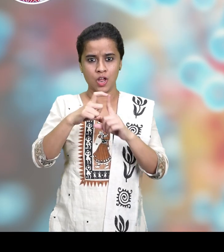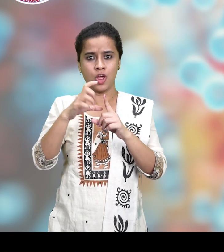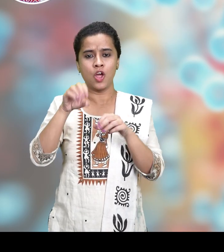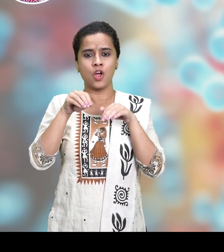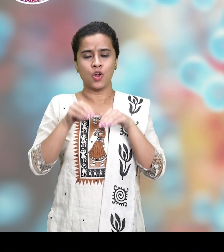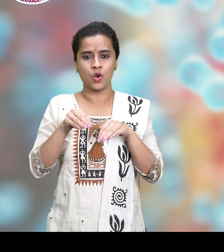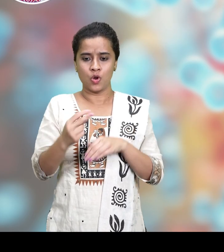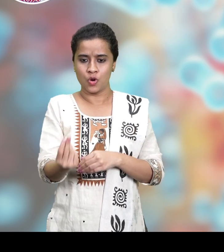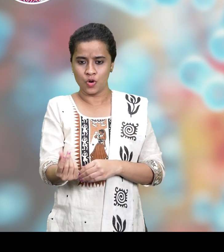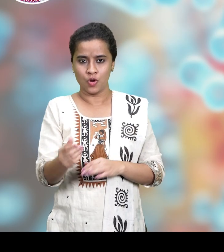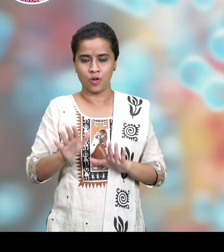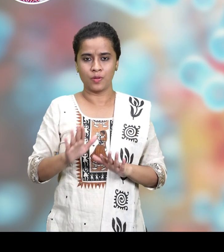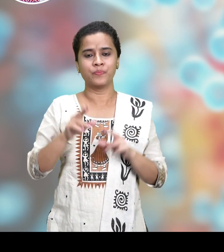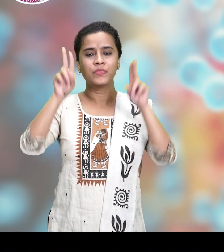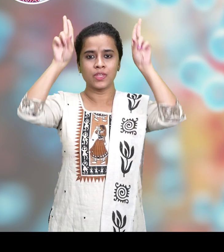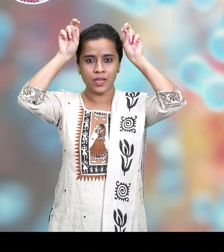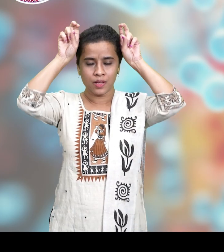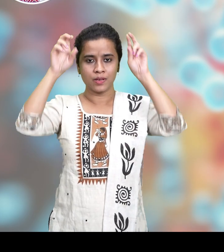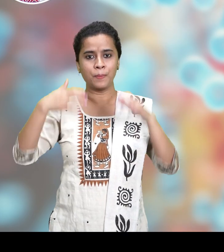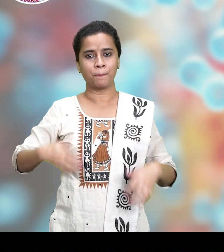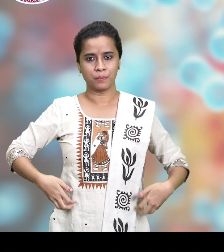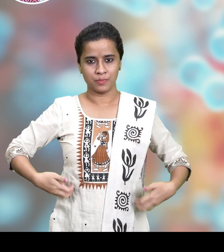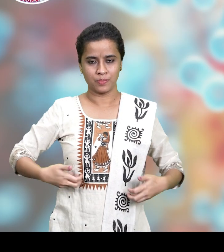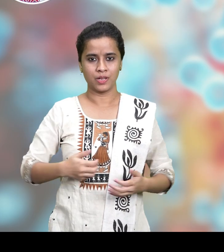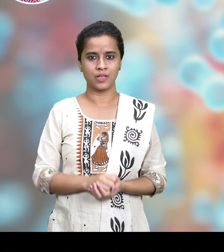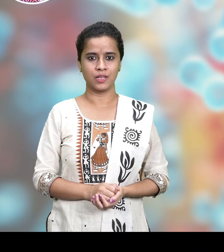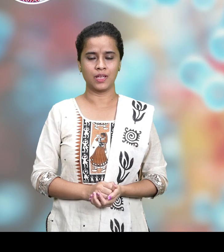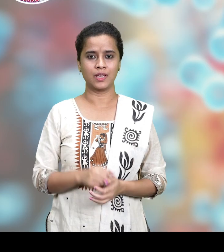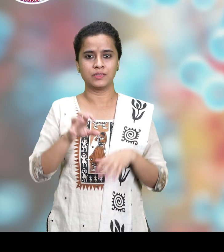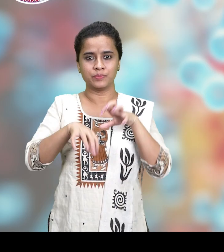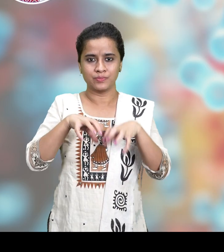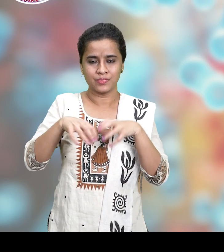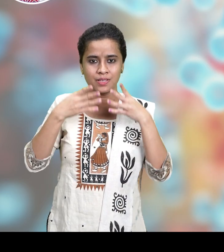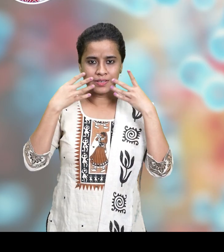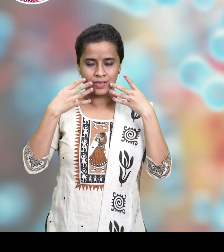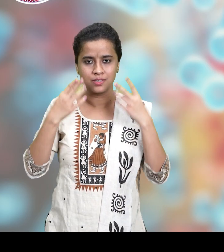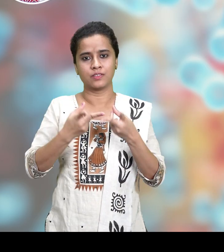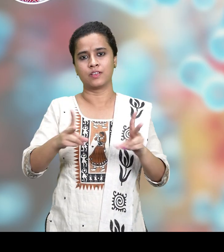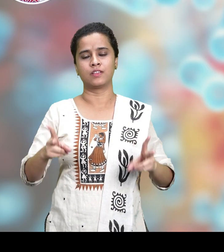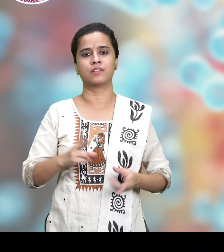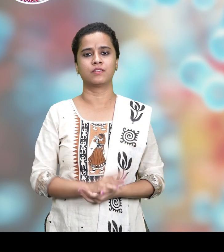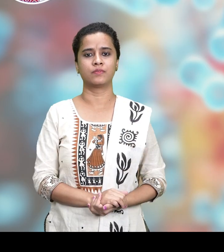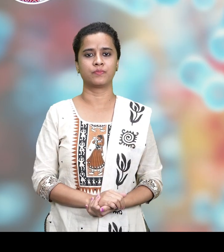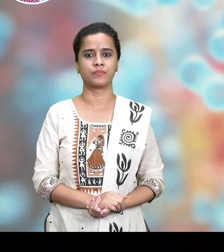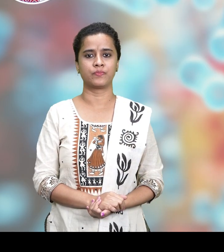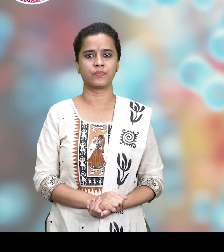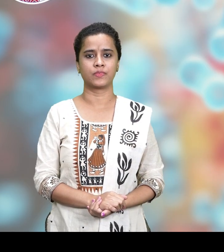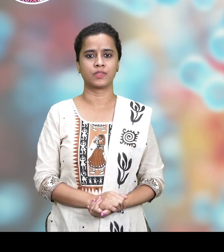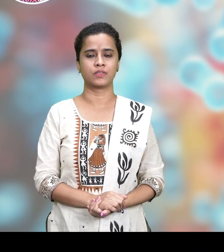rabbit, monkey, cat, etc.